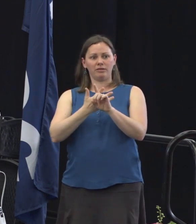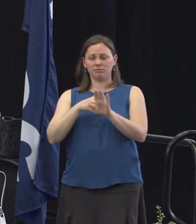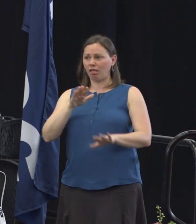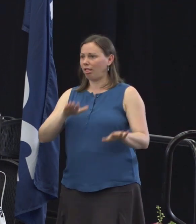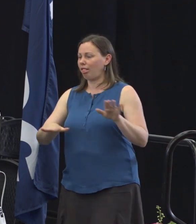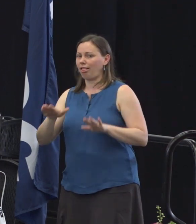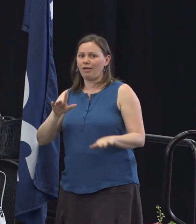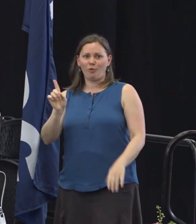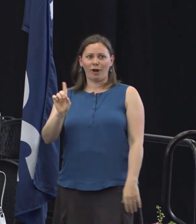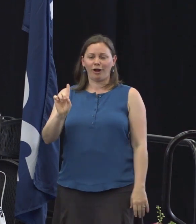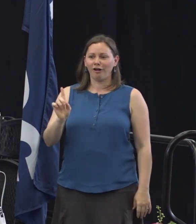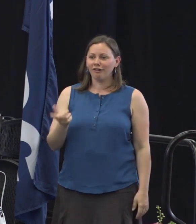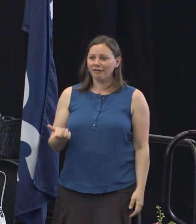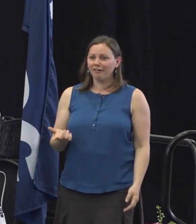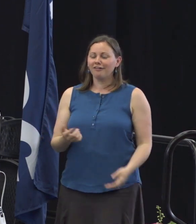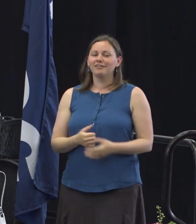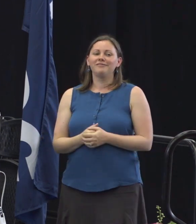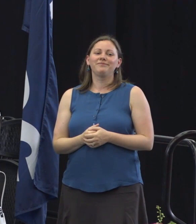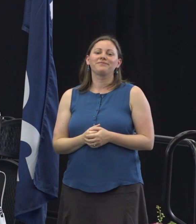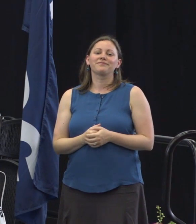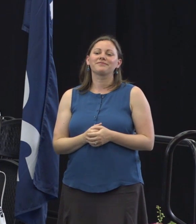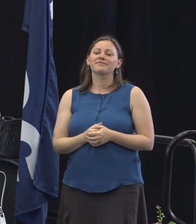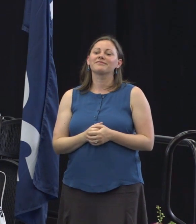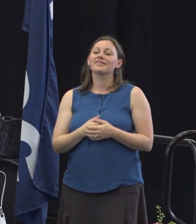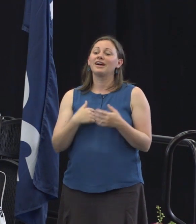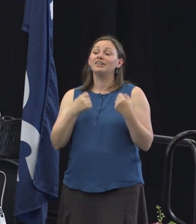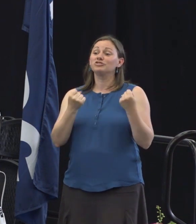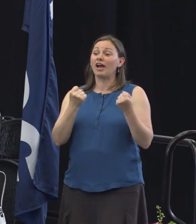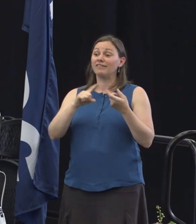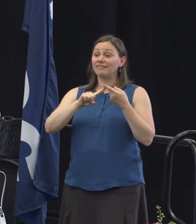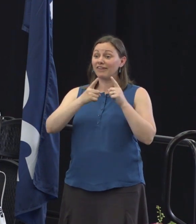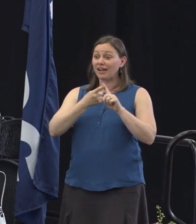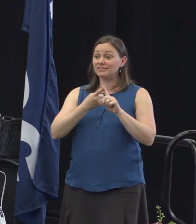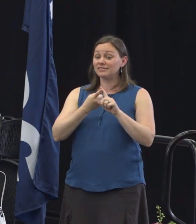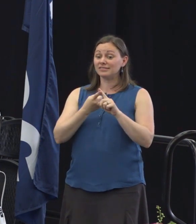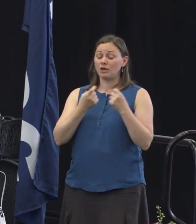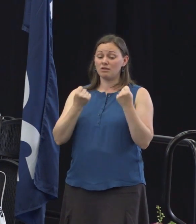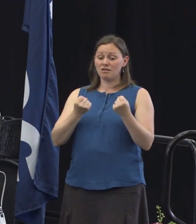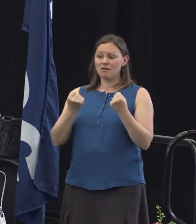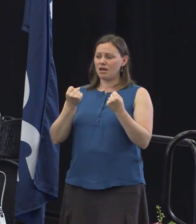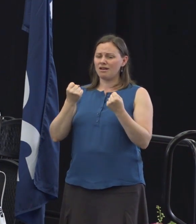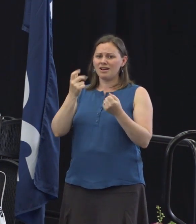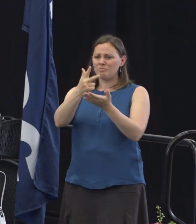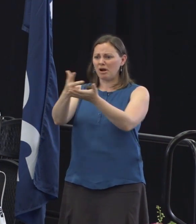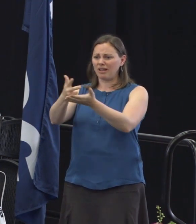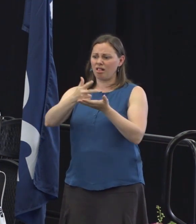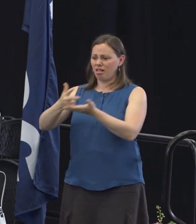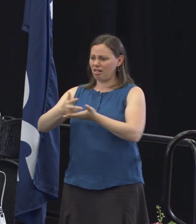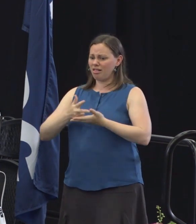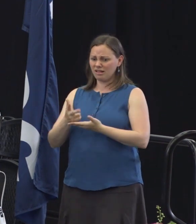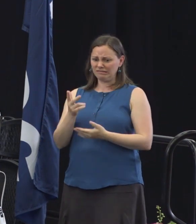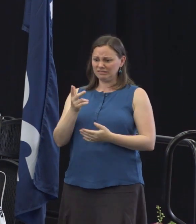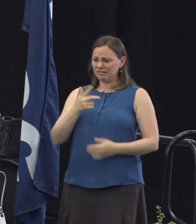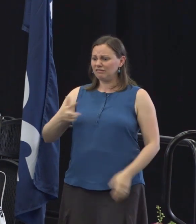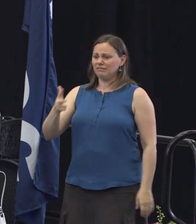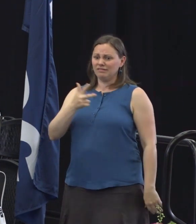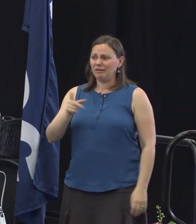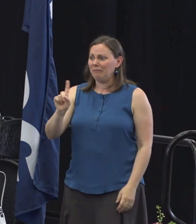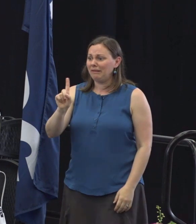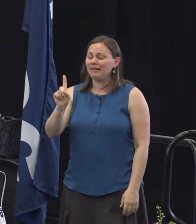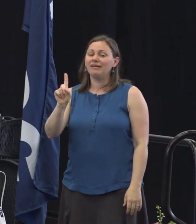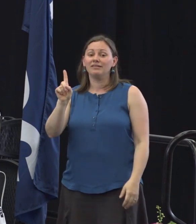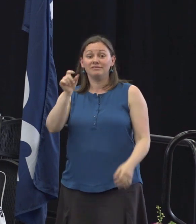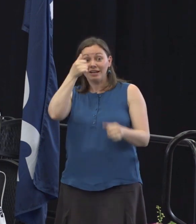NSCC, driving with friends to a late class and waiting an hour to find parking. And does everyone remember the